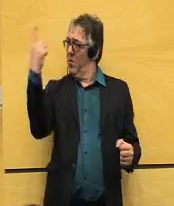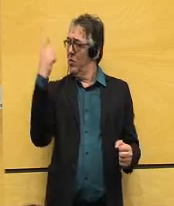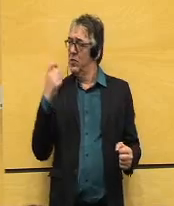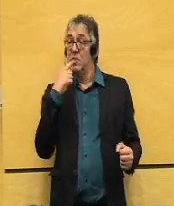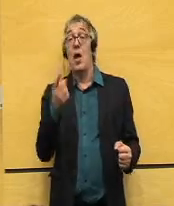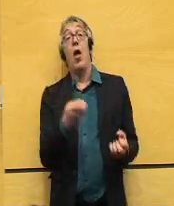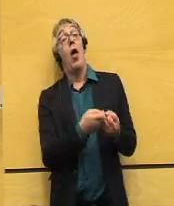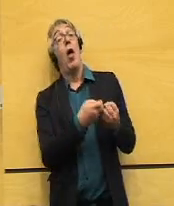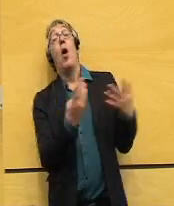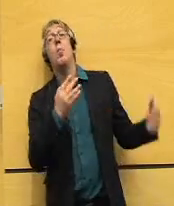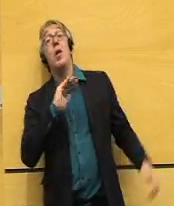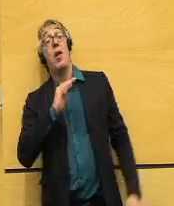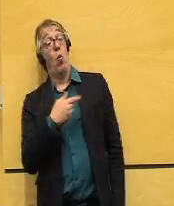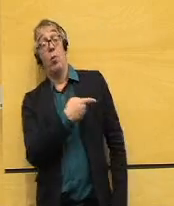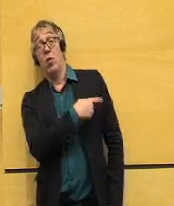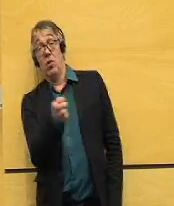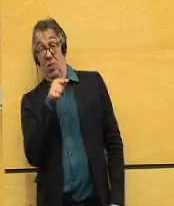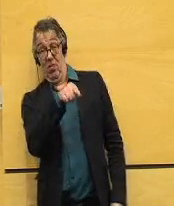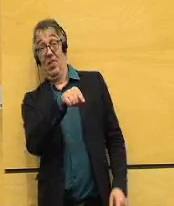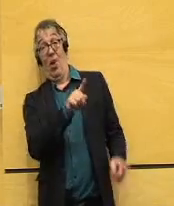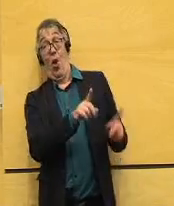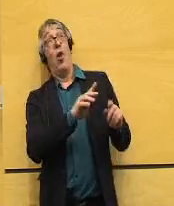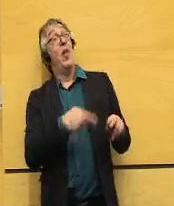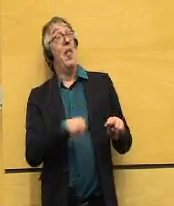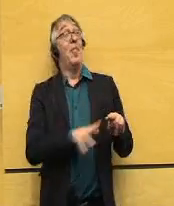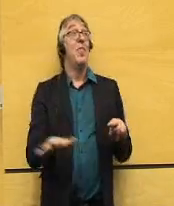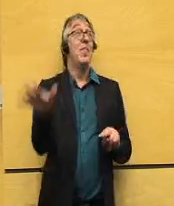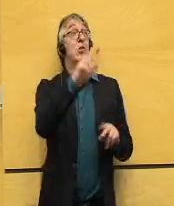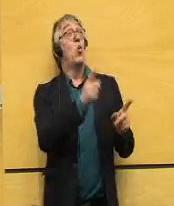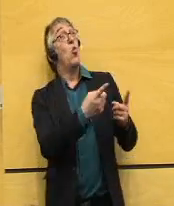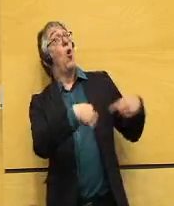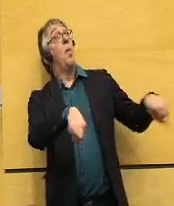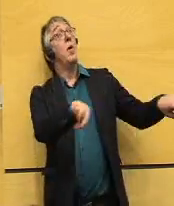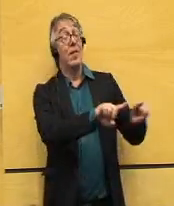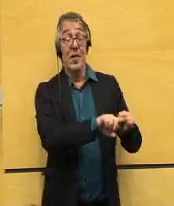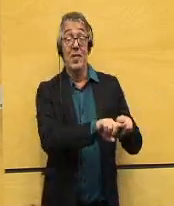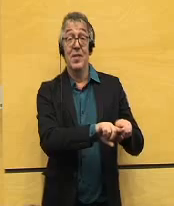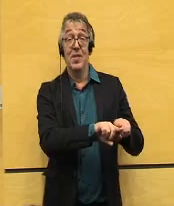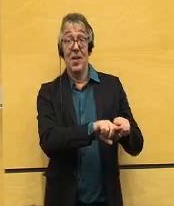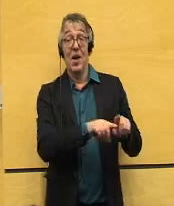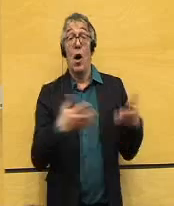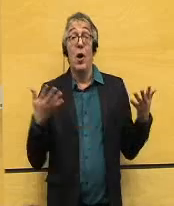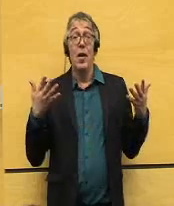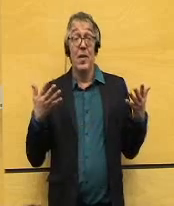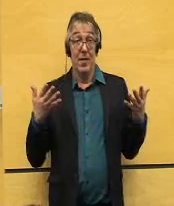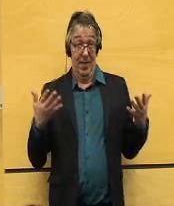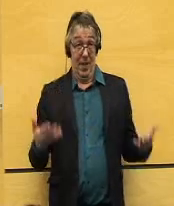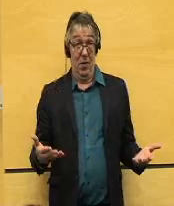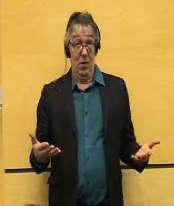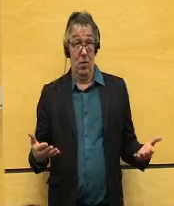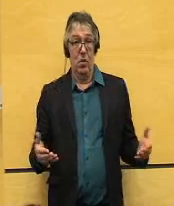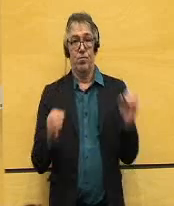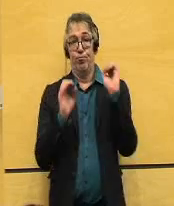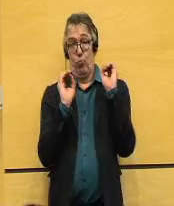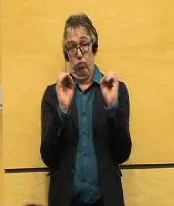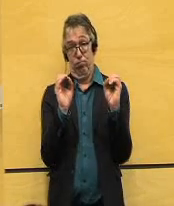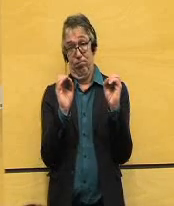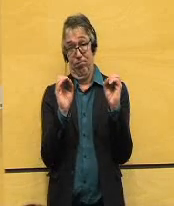many women with disability in this national committee. At this stage, there are no,